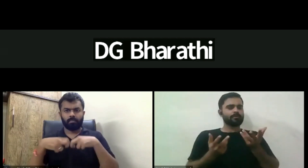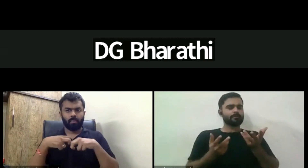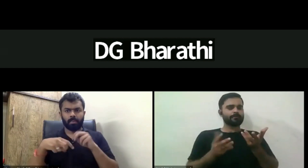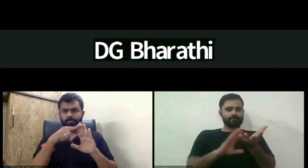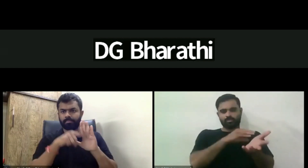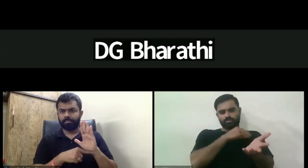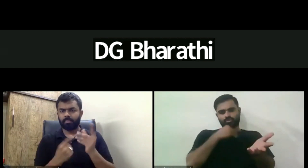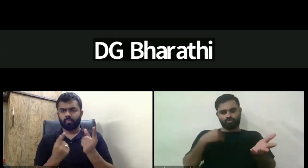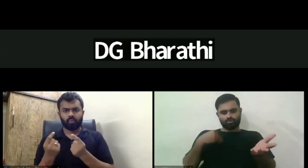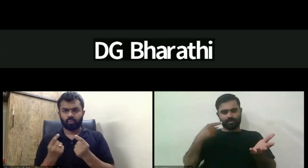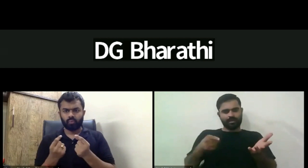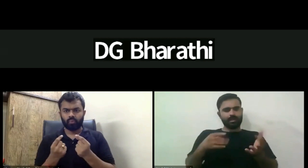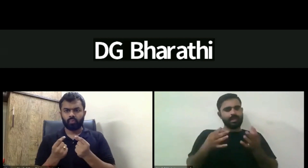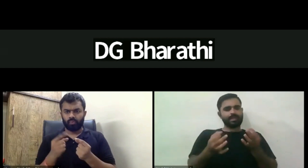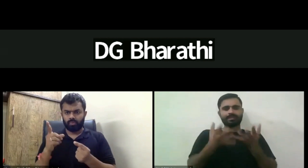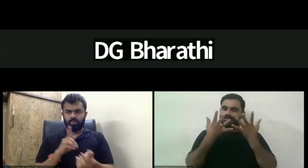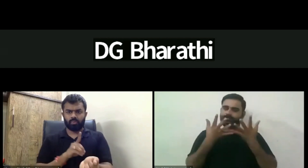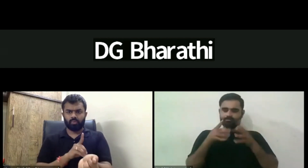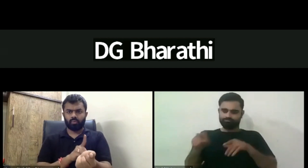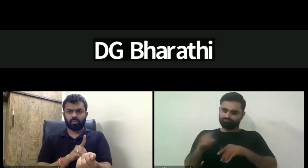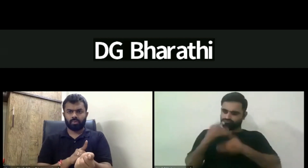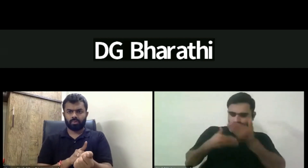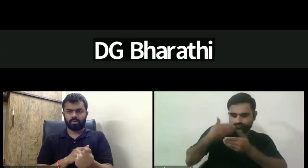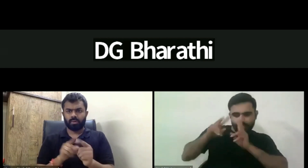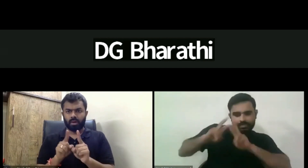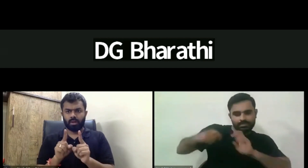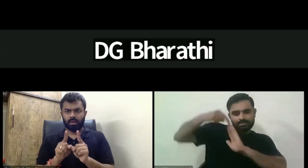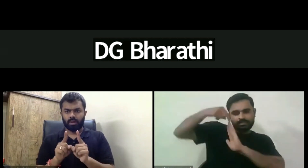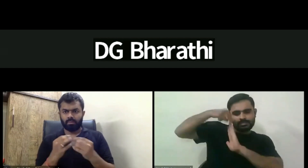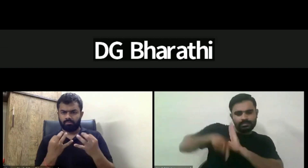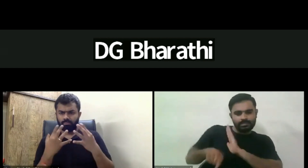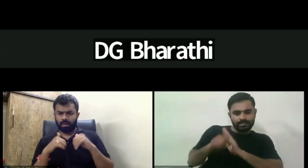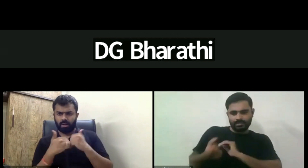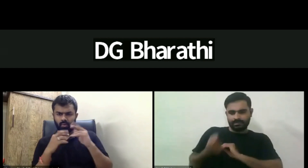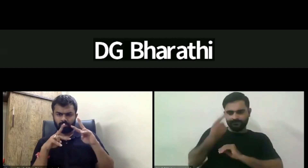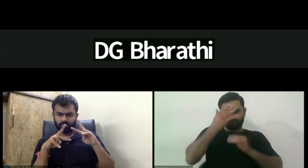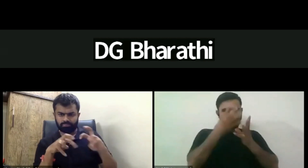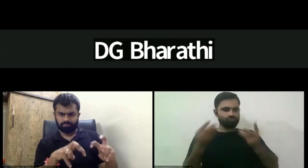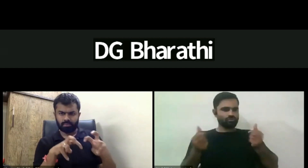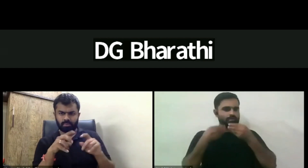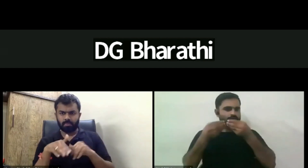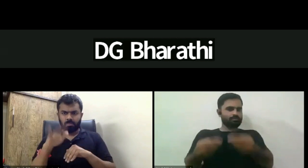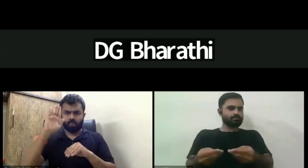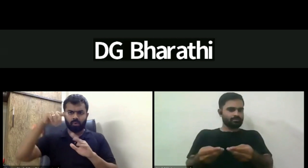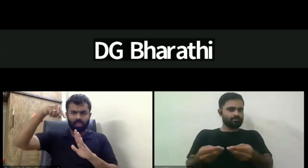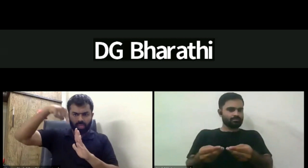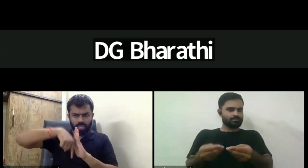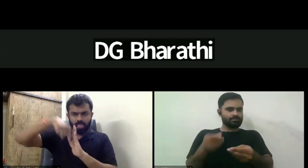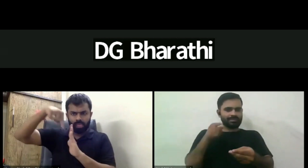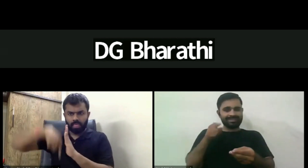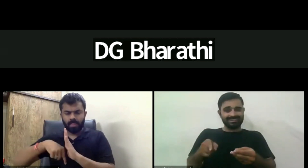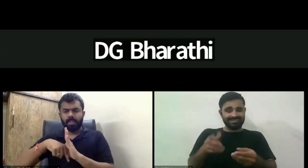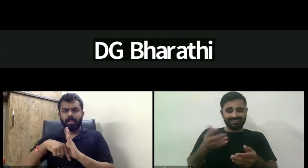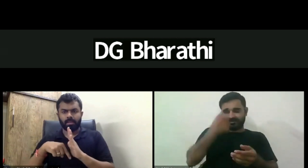special case and they can study depth and they can come out of solution. But how do this issue can